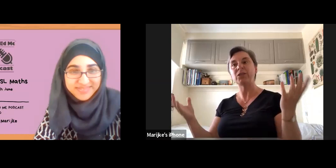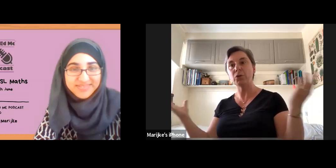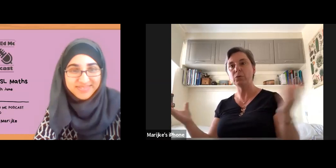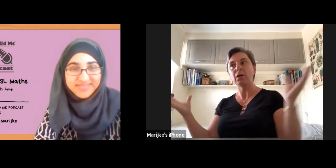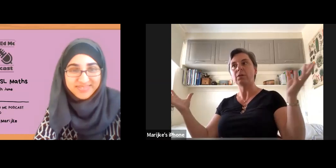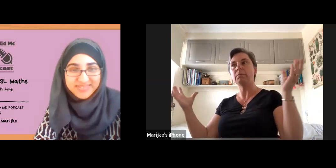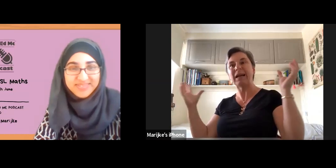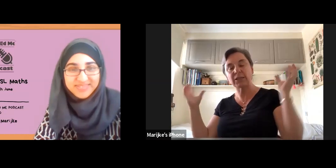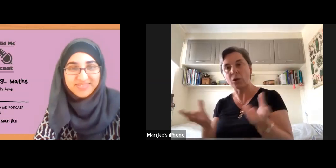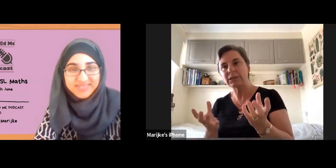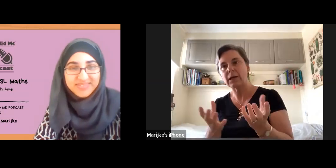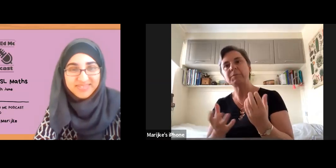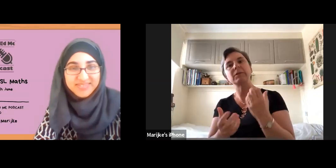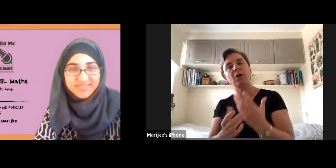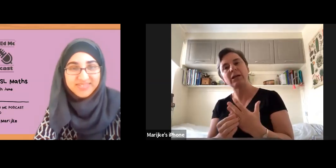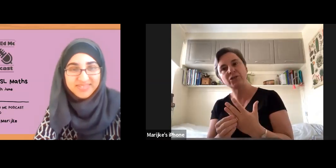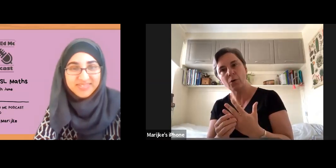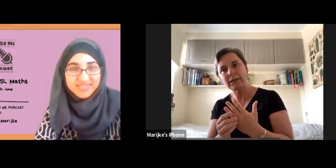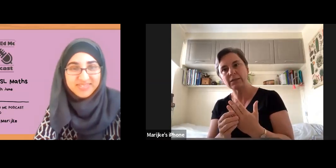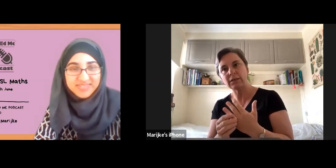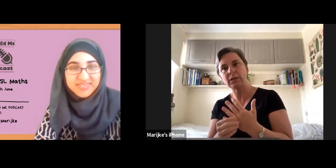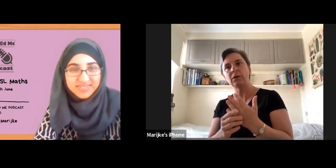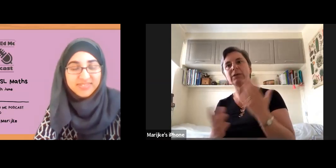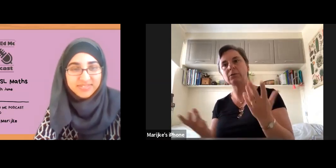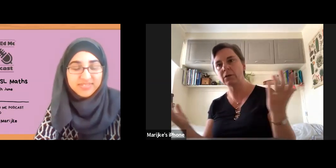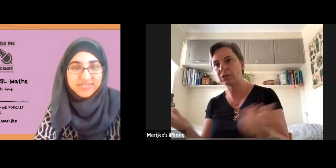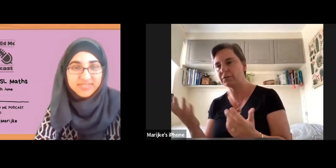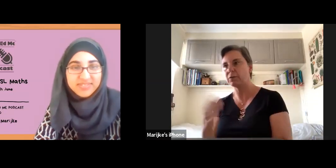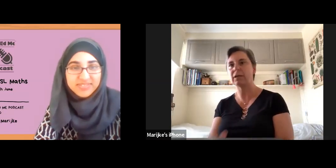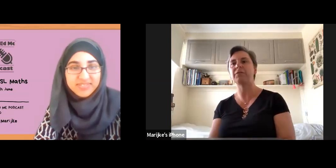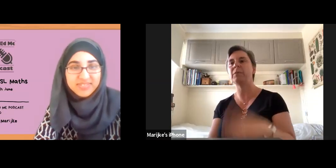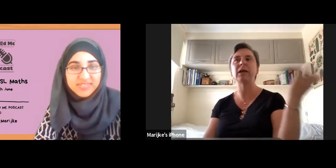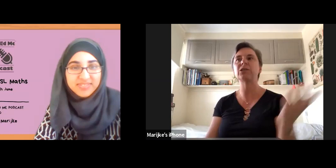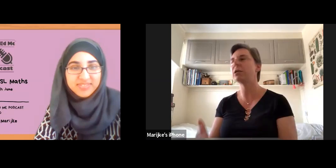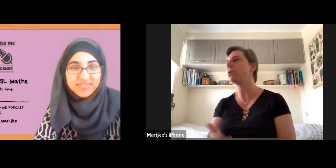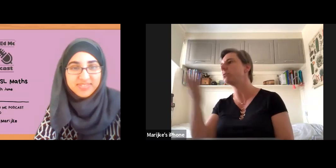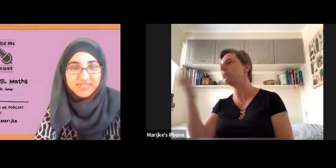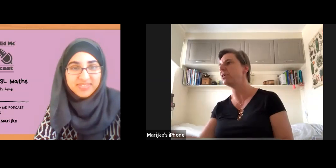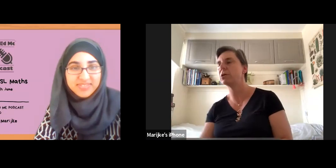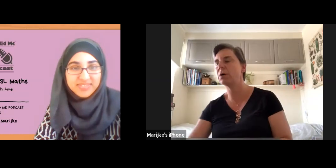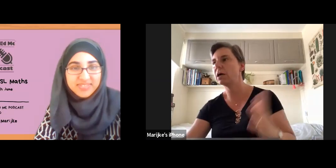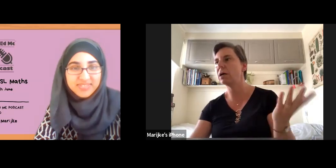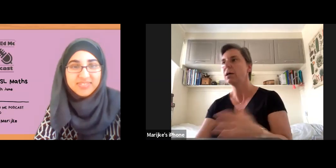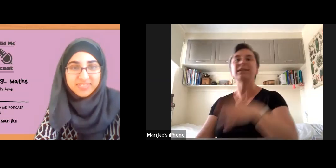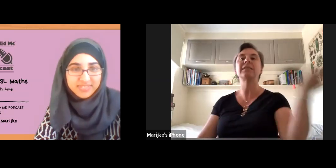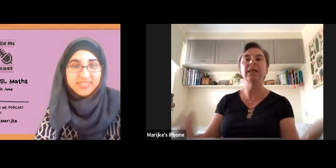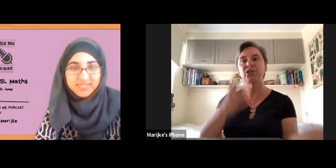do maths concepts, but not as you know it. You know, we do lots of, you know, like Fibonacci, golden ratio, tessellations,